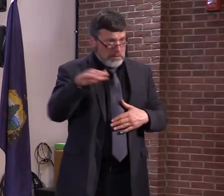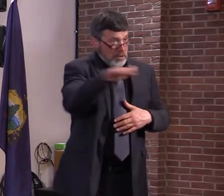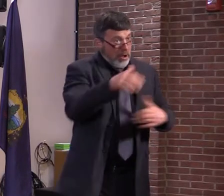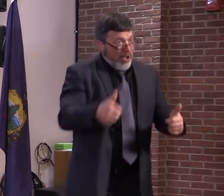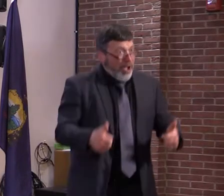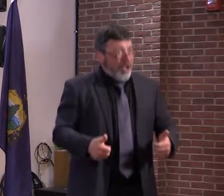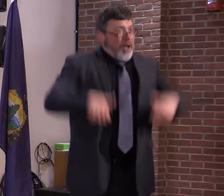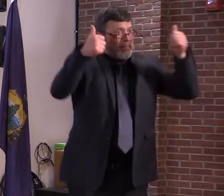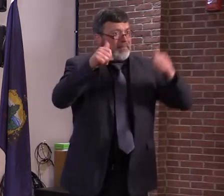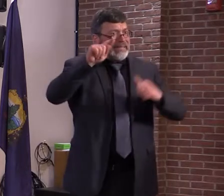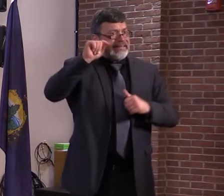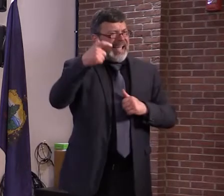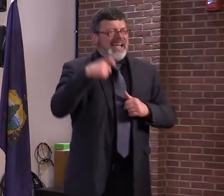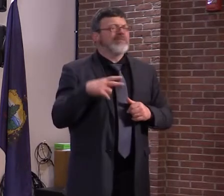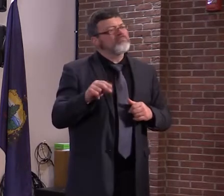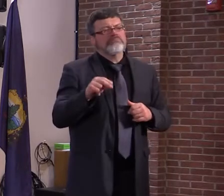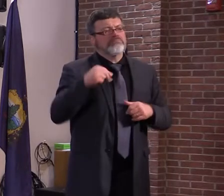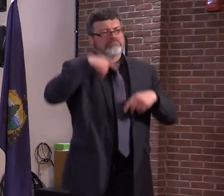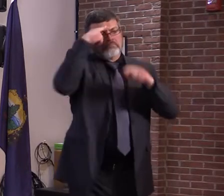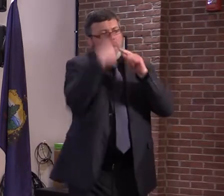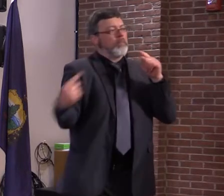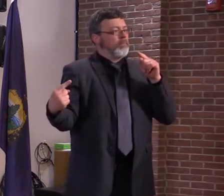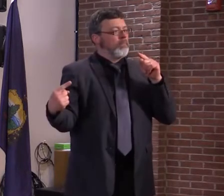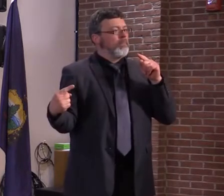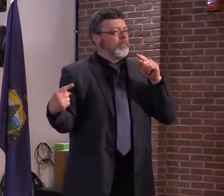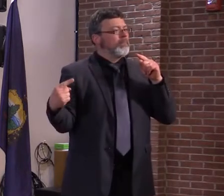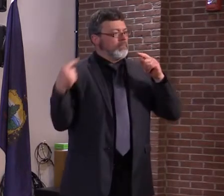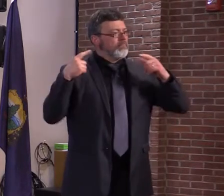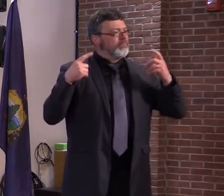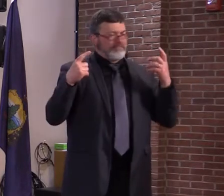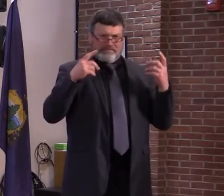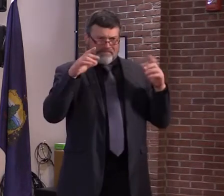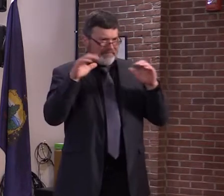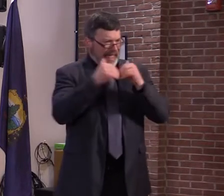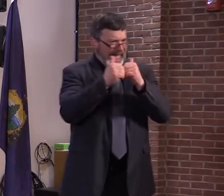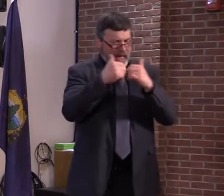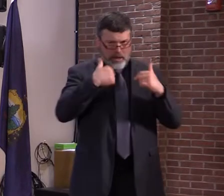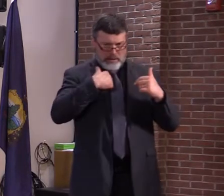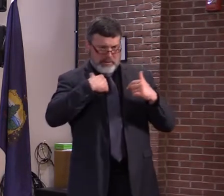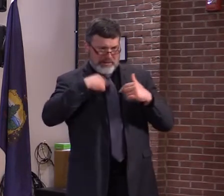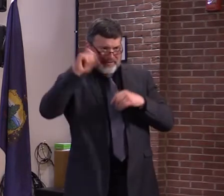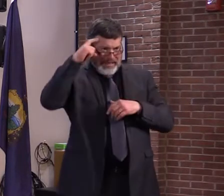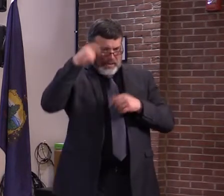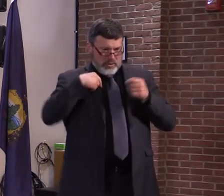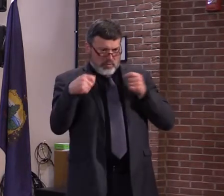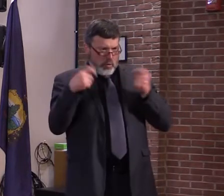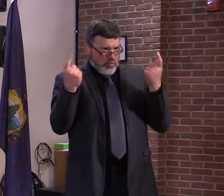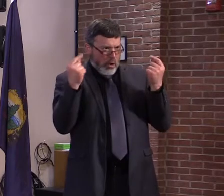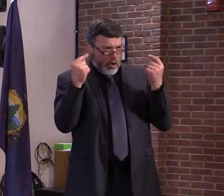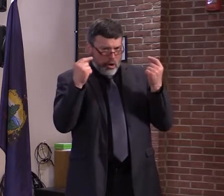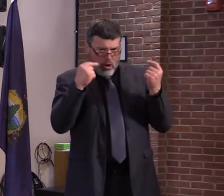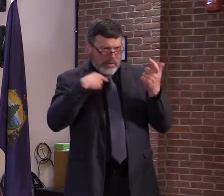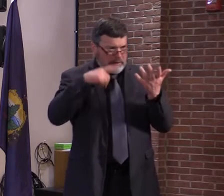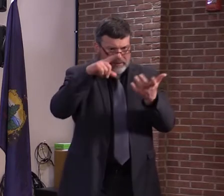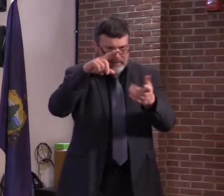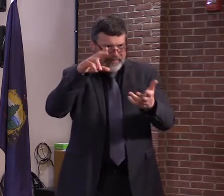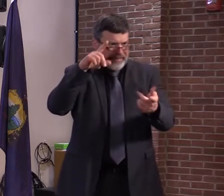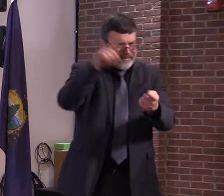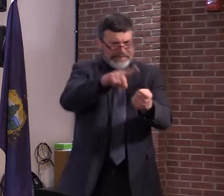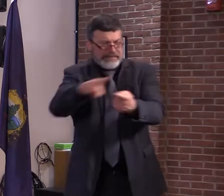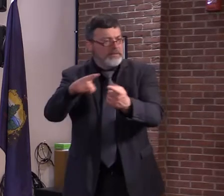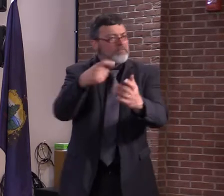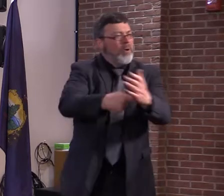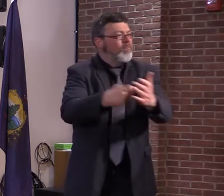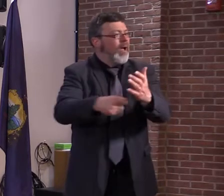we can do what we can to not increase inflation, But again, this is a global